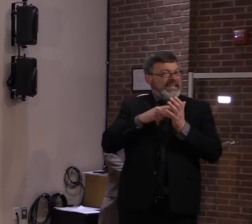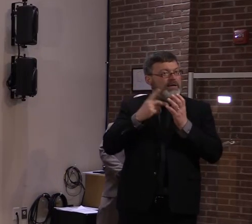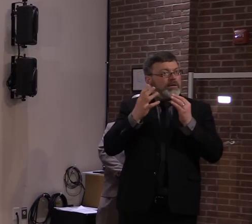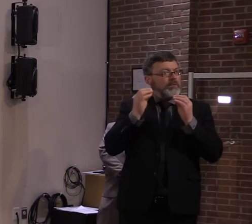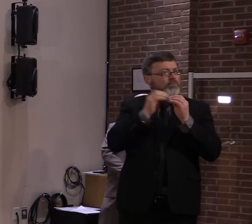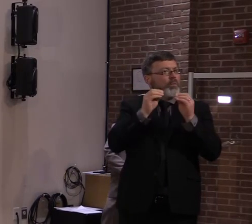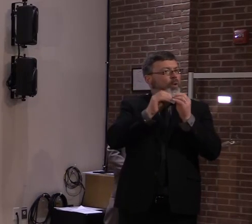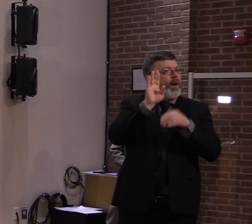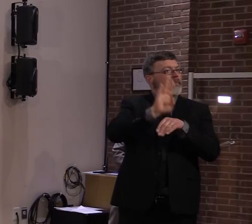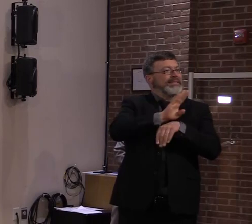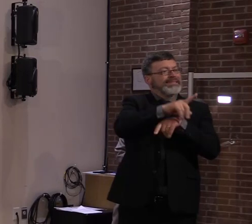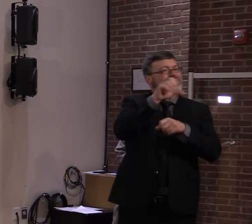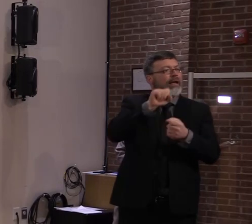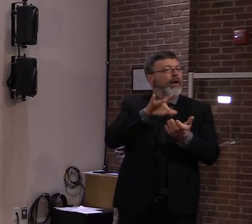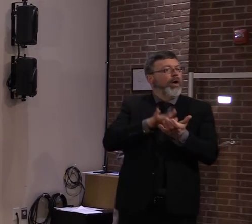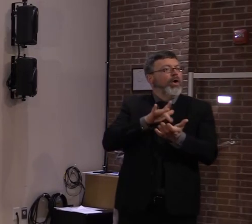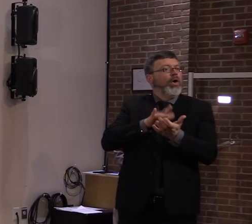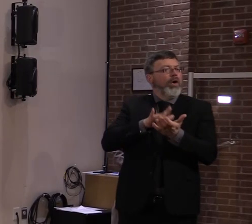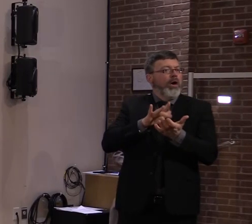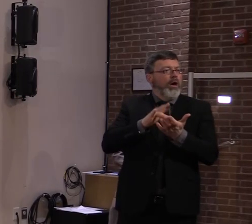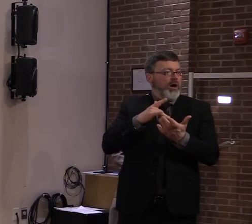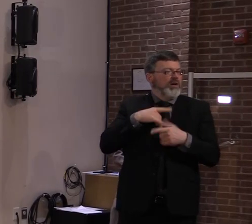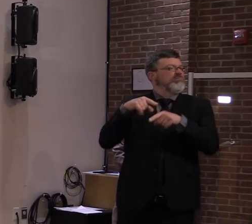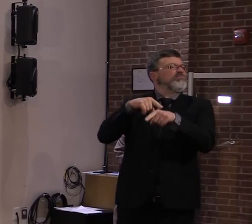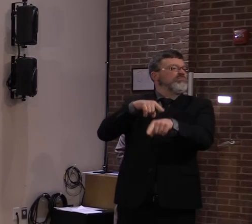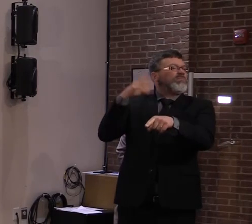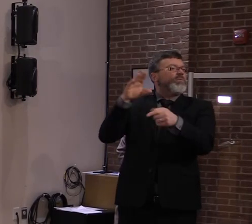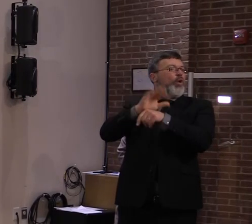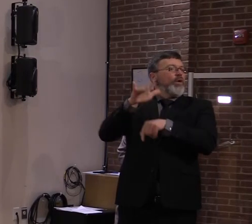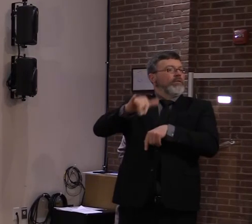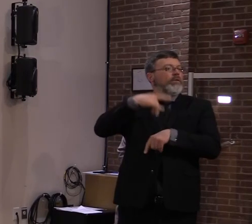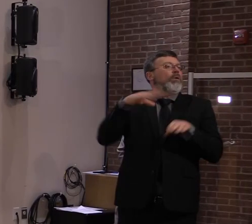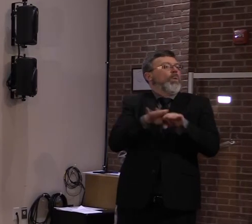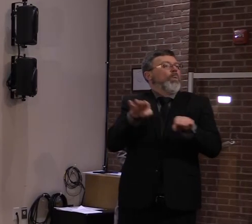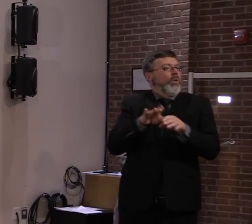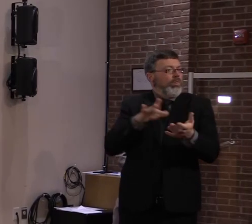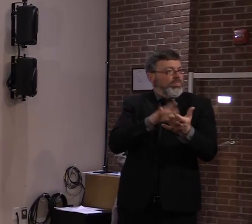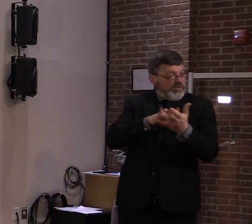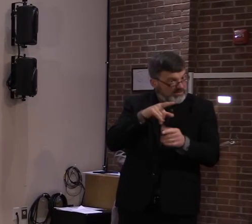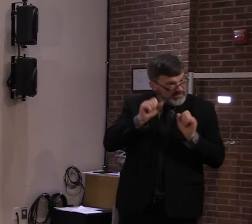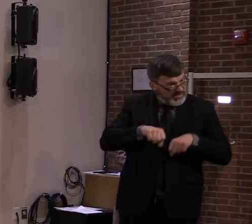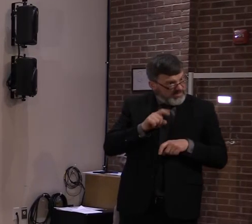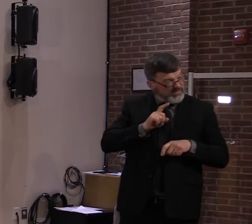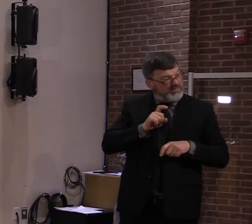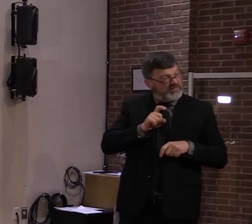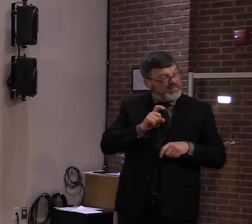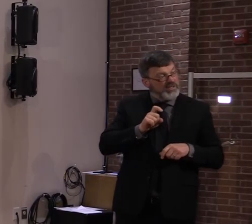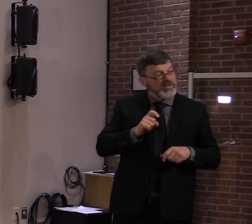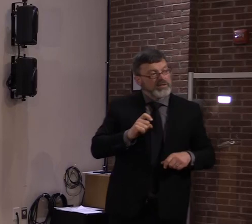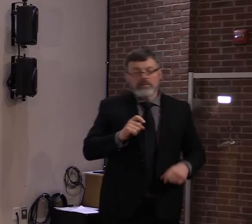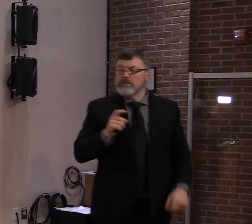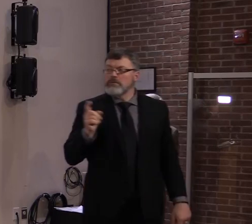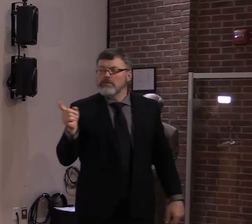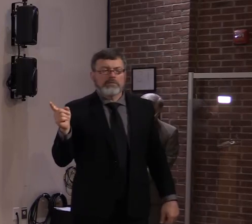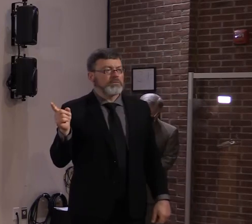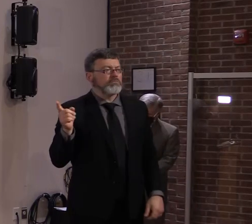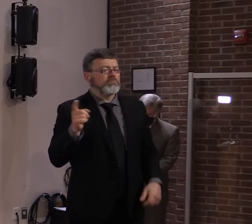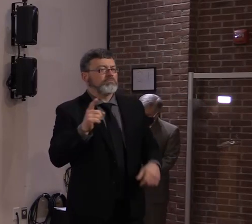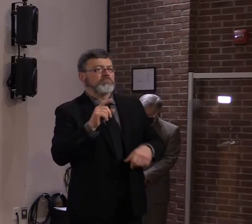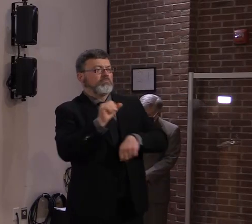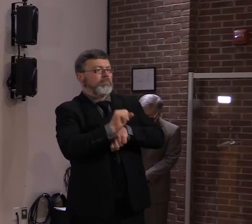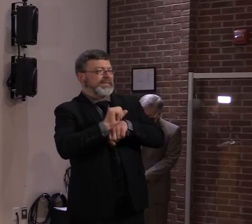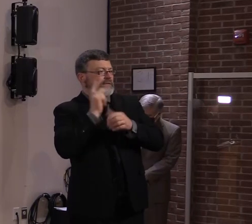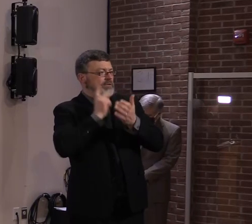Not to my knowledge. I think administratively we had said, you know, especially with temporary layoffs where